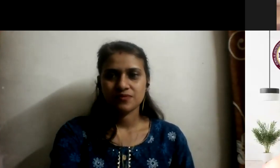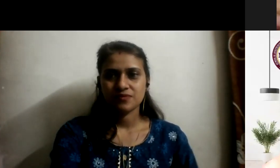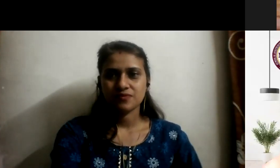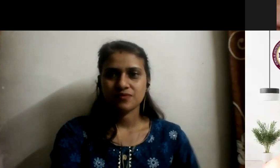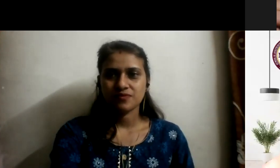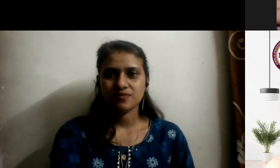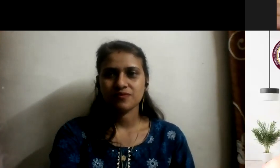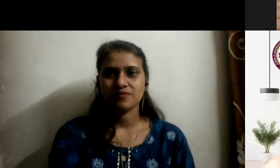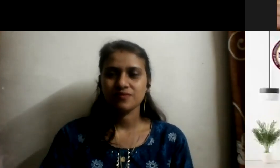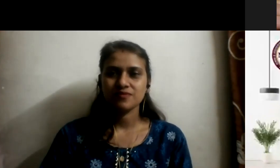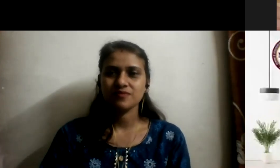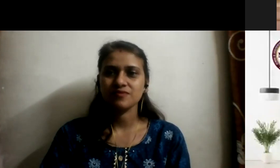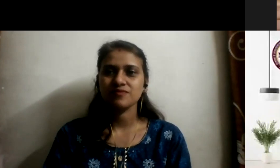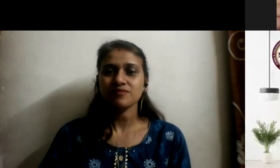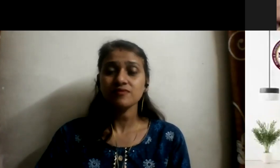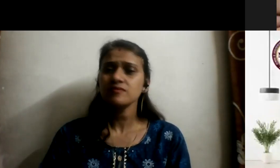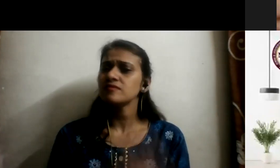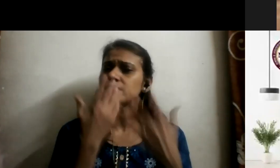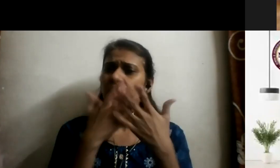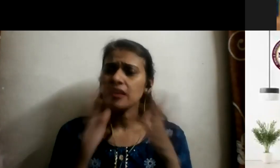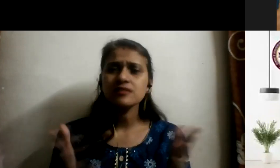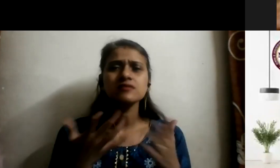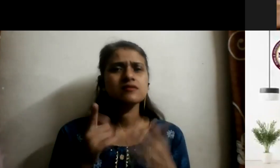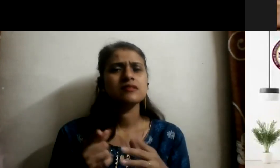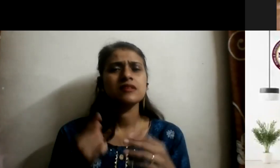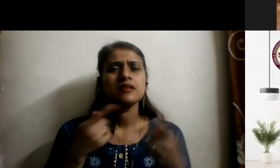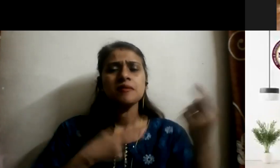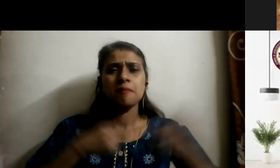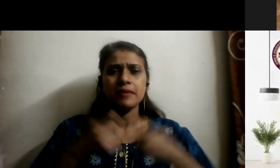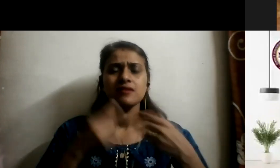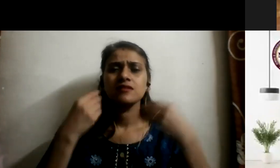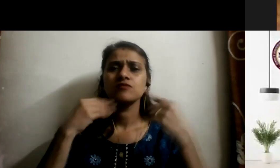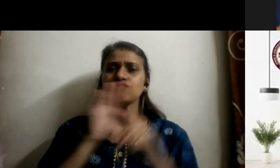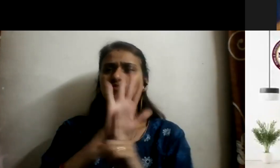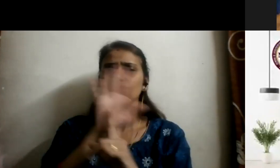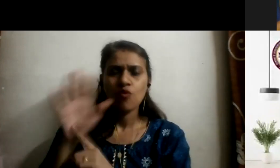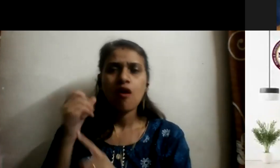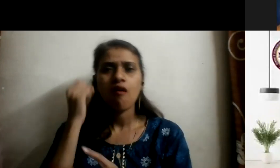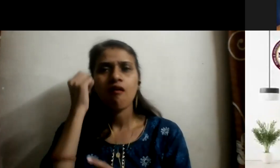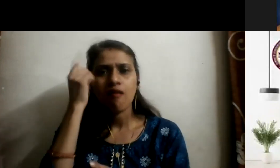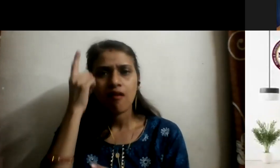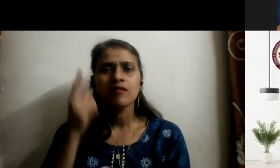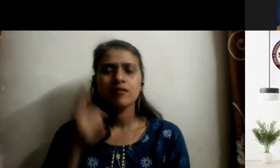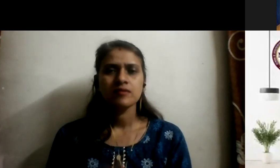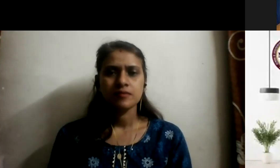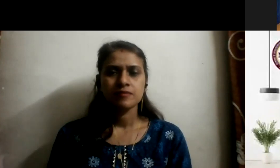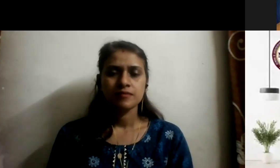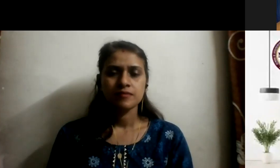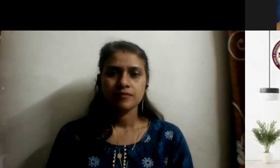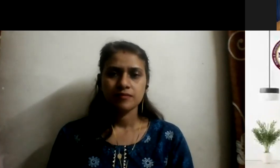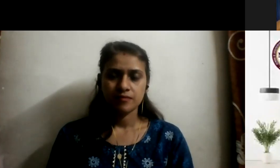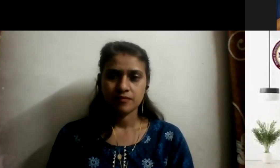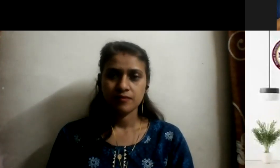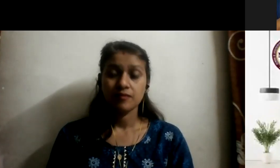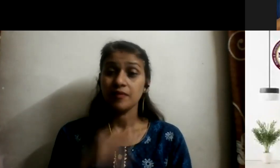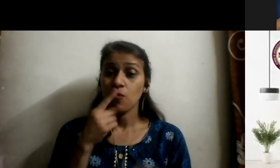pens. It's another thing whether you want to promote Suraj's business, as he said. But he said, agar aap eco-friendly ki